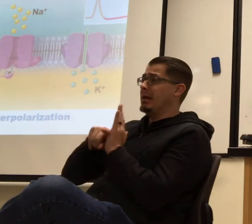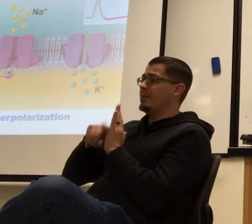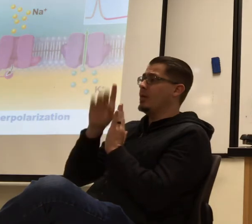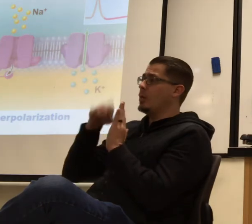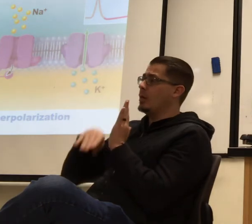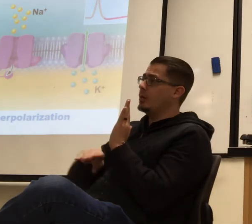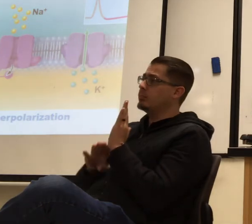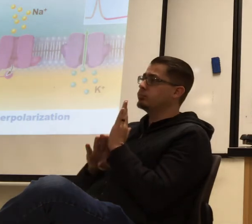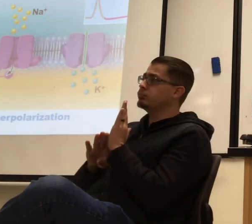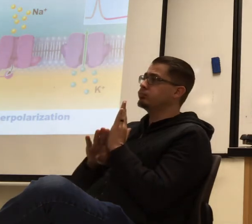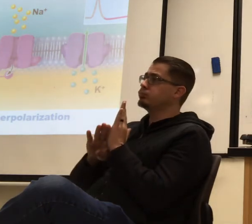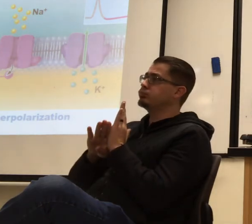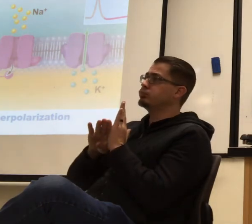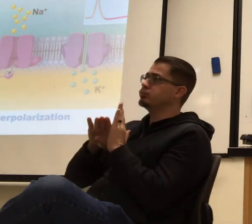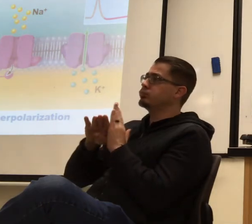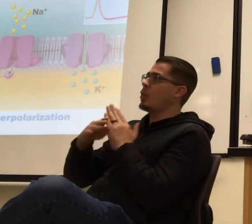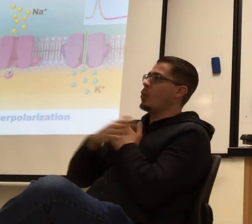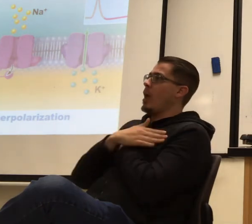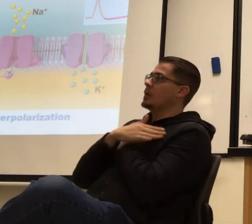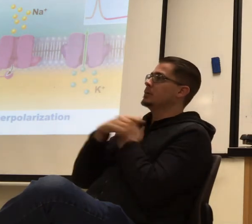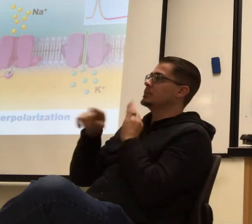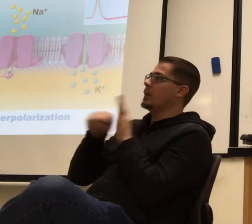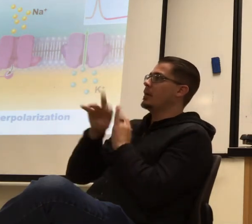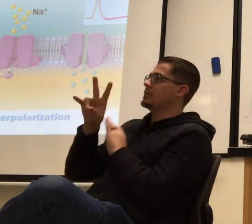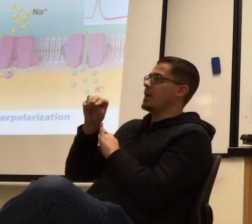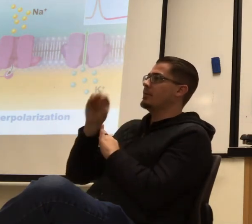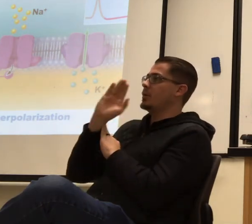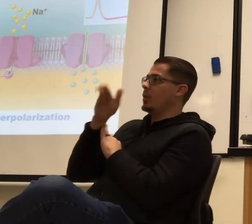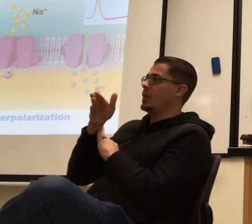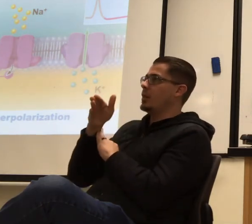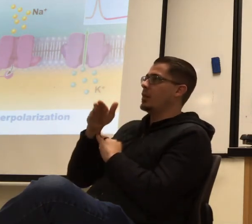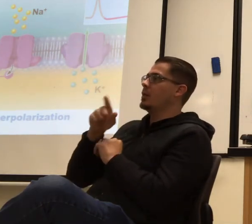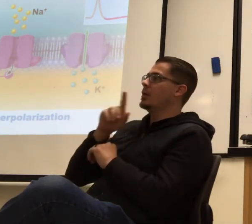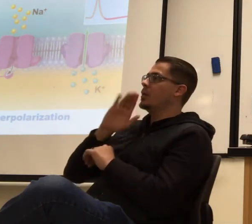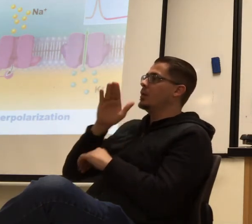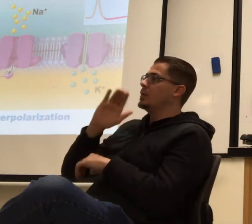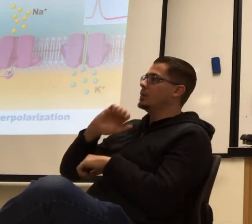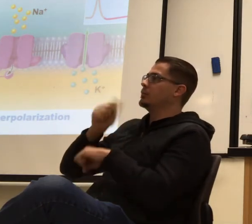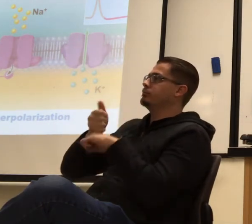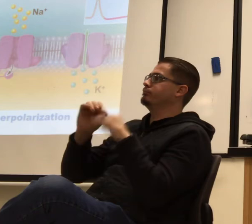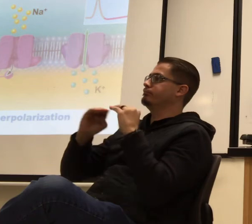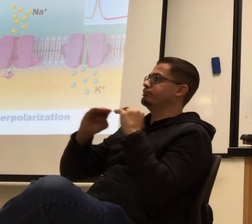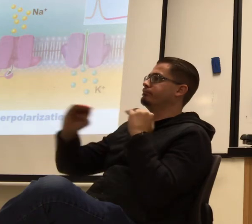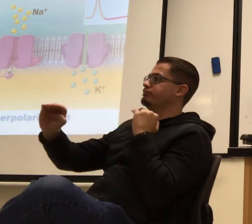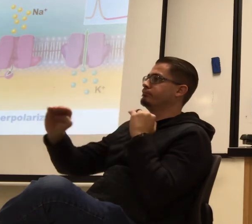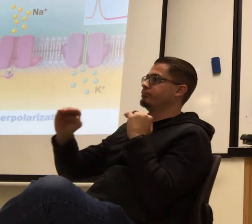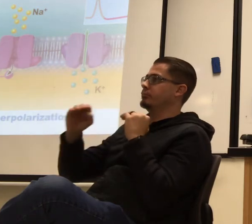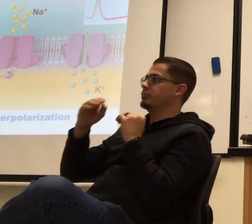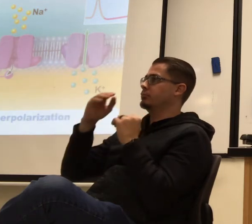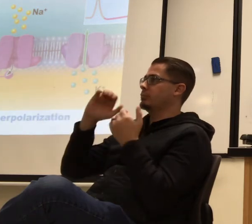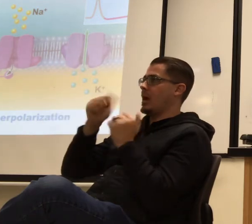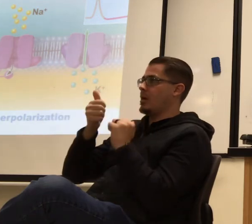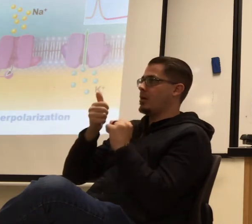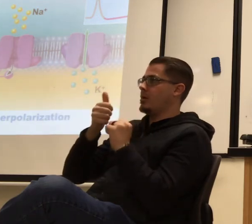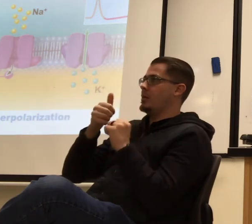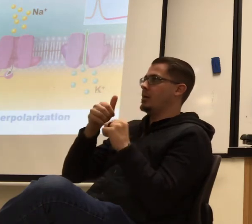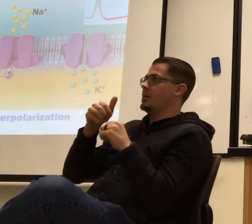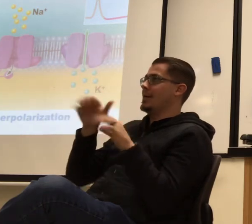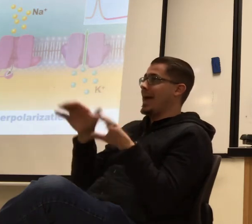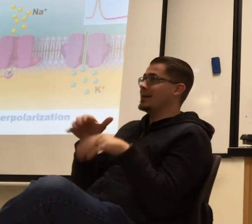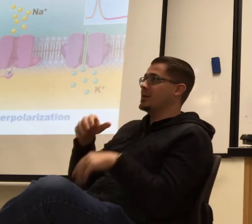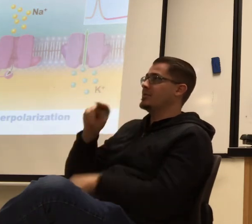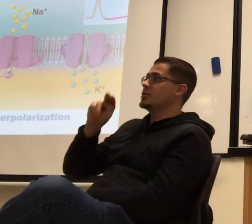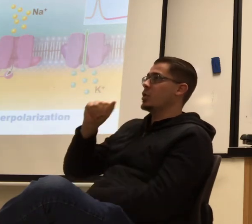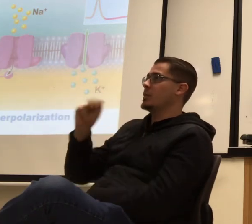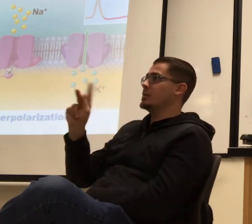Okay. Eventually, resting membrane potential will be reestablished by the action of the pump, the sodium